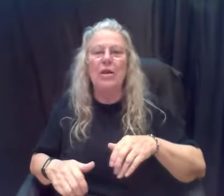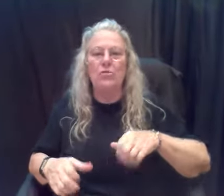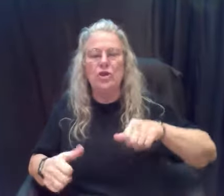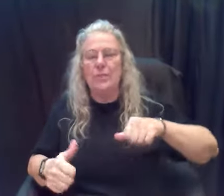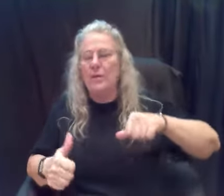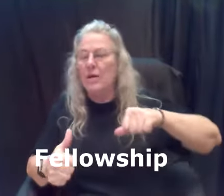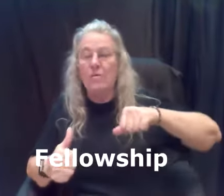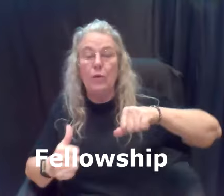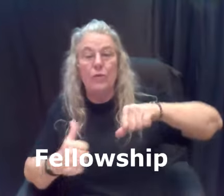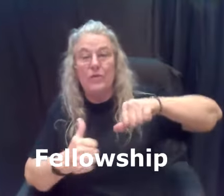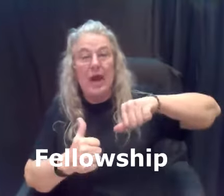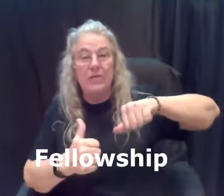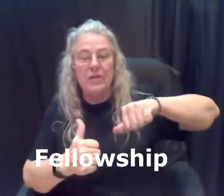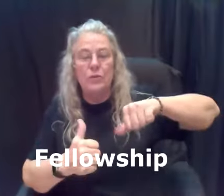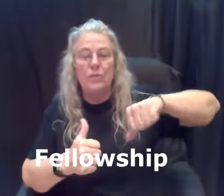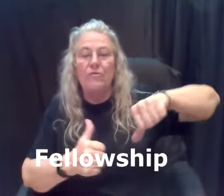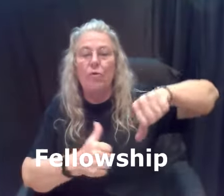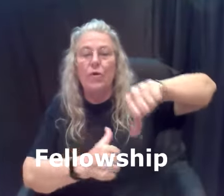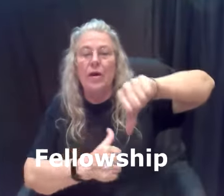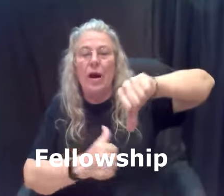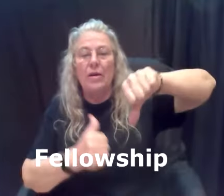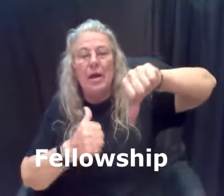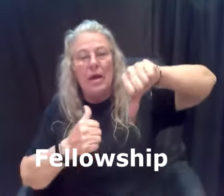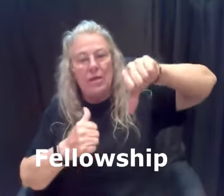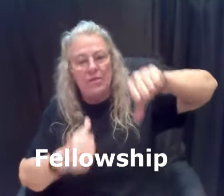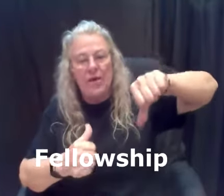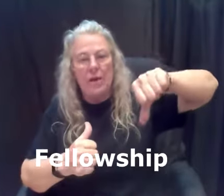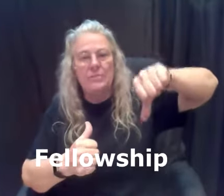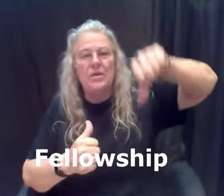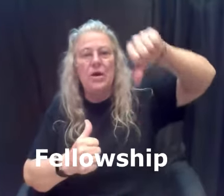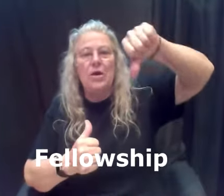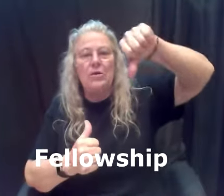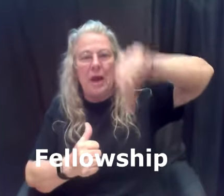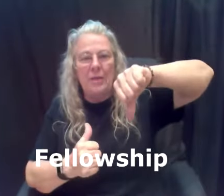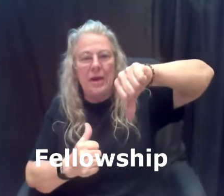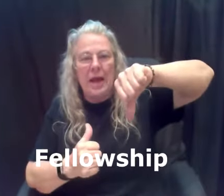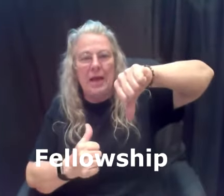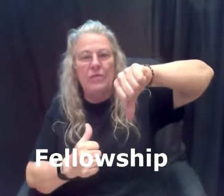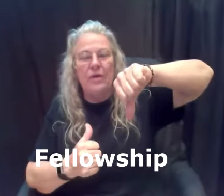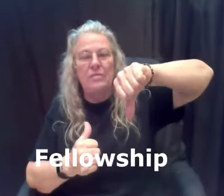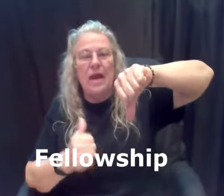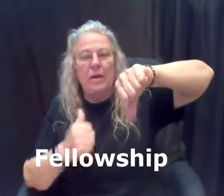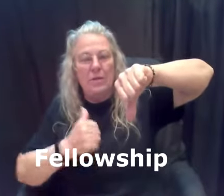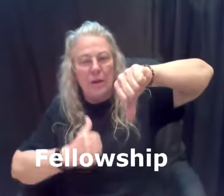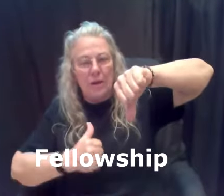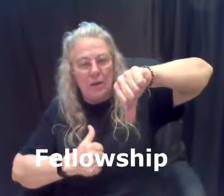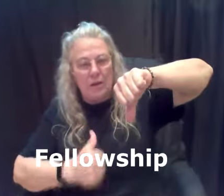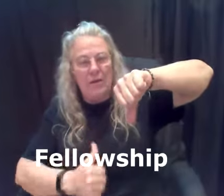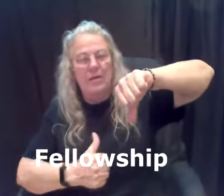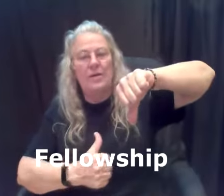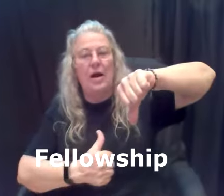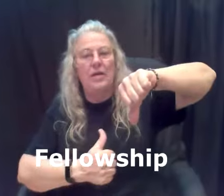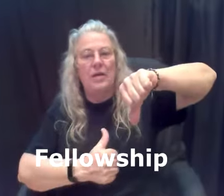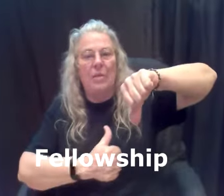Fellowship, and I don't know if we've had this one before or not. Thumbs, dominant hand, thumb down, non-dominant